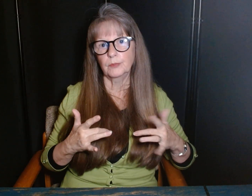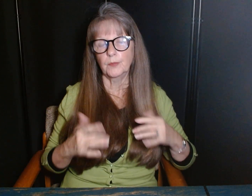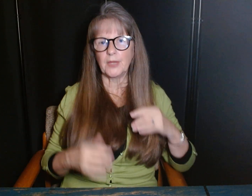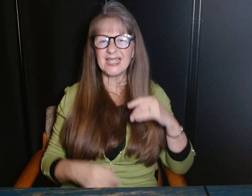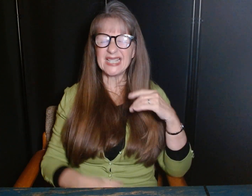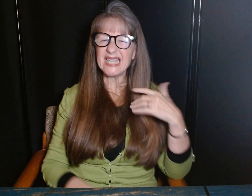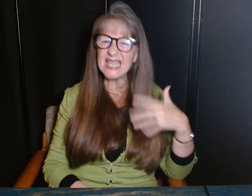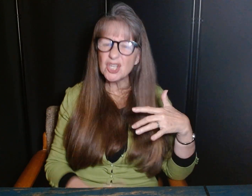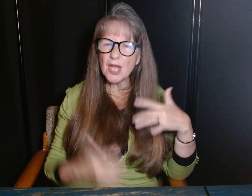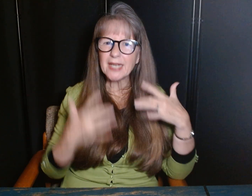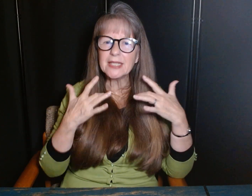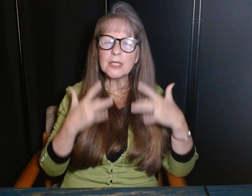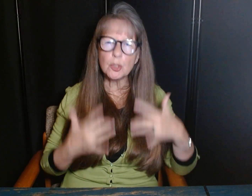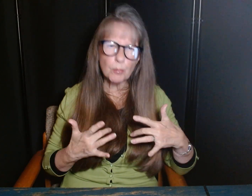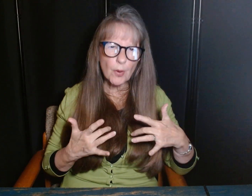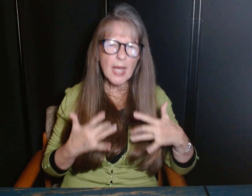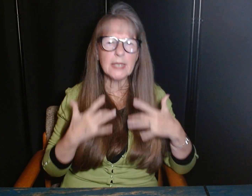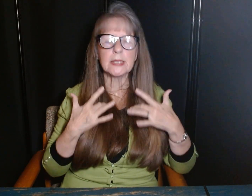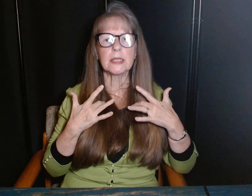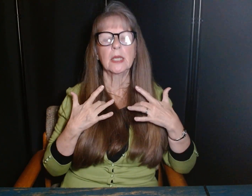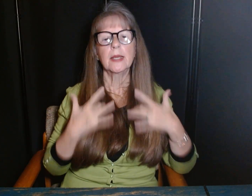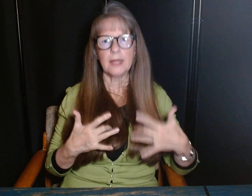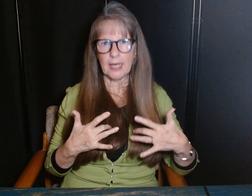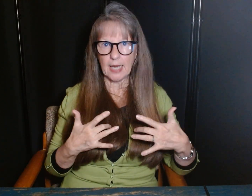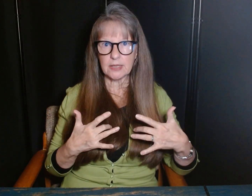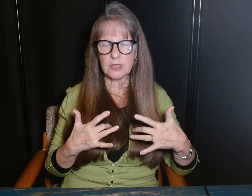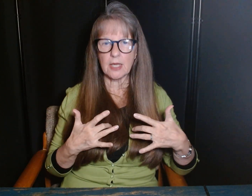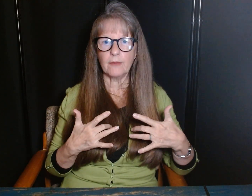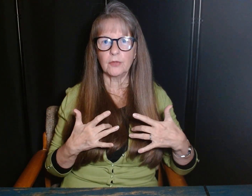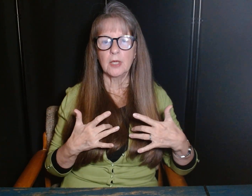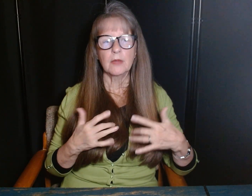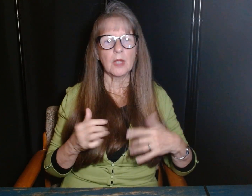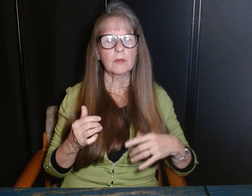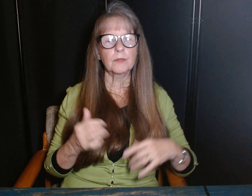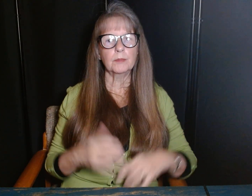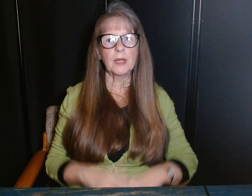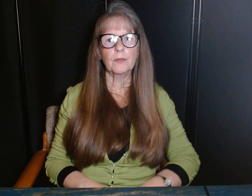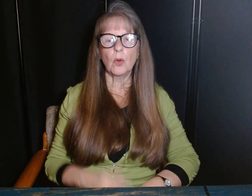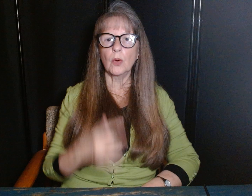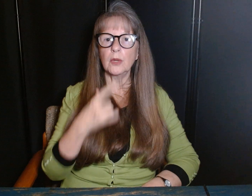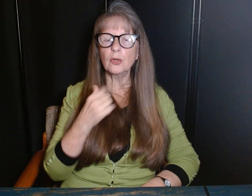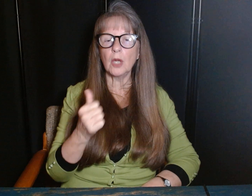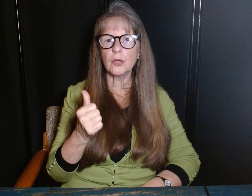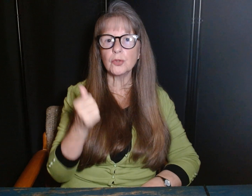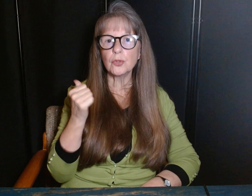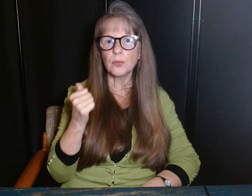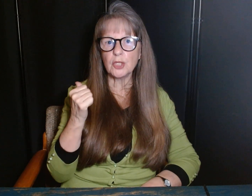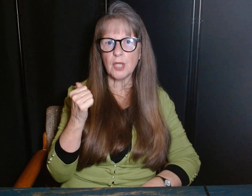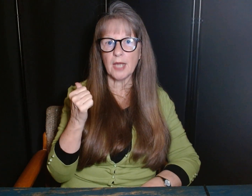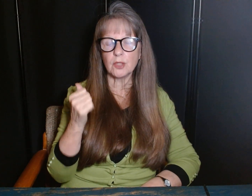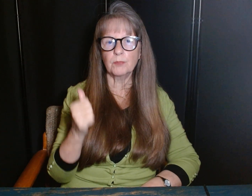That's dejected, depressed, that kind of stuff. Or you can also do reject